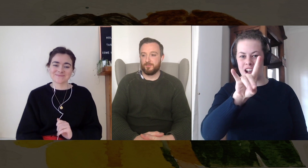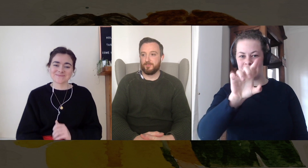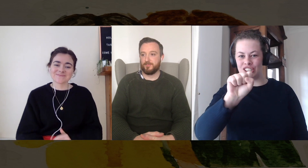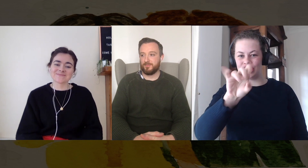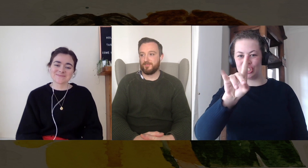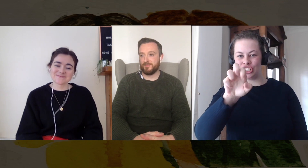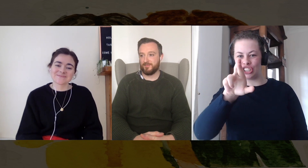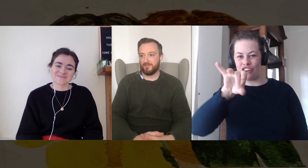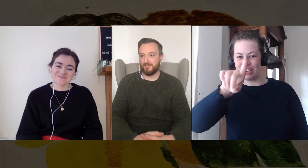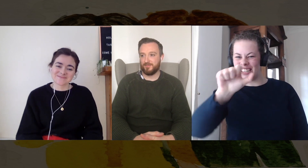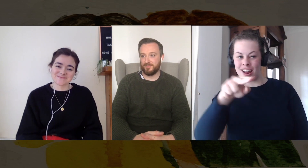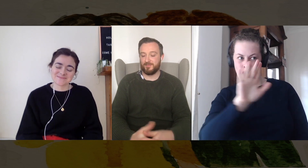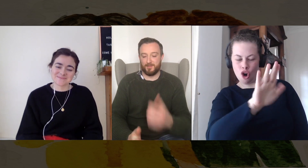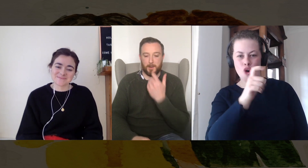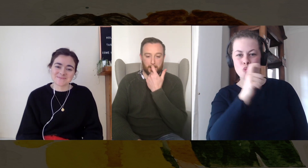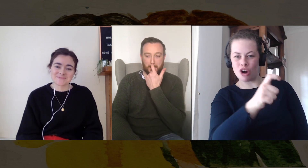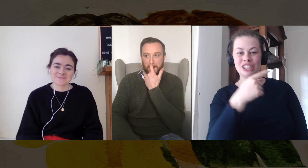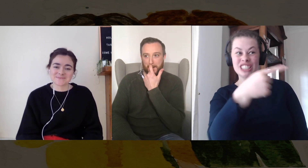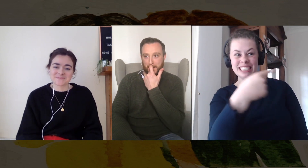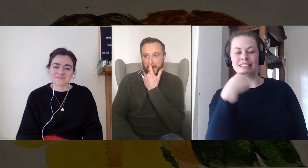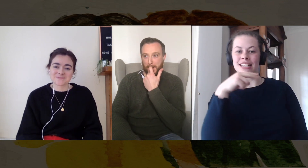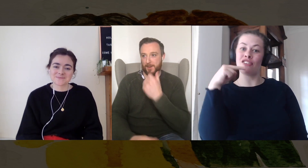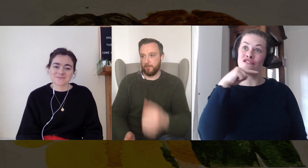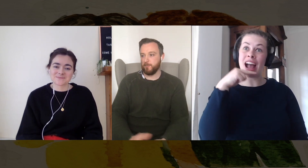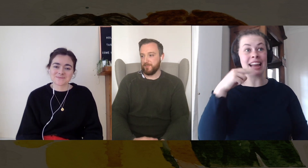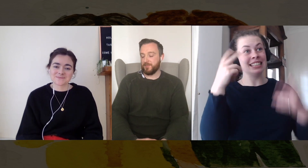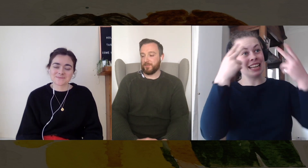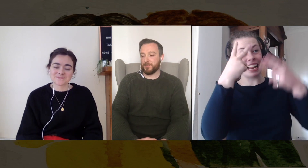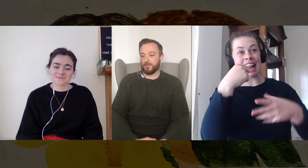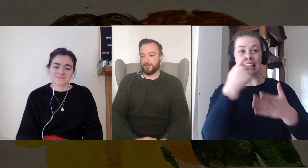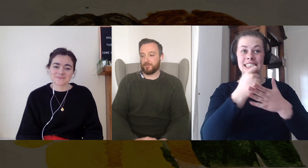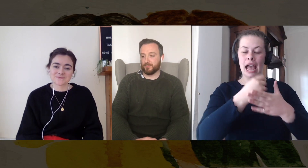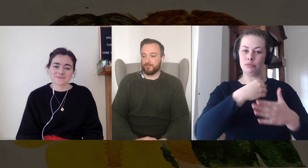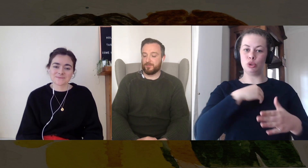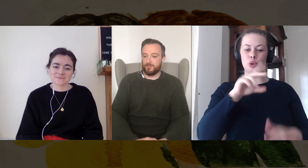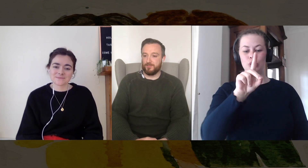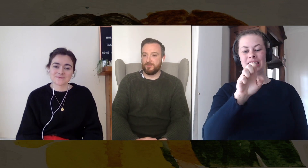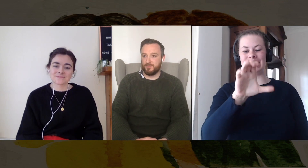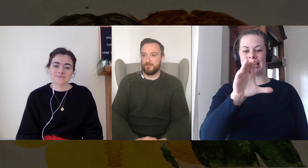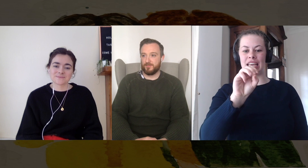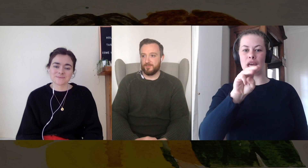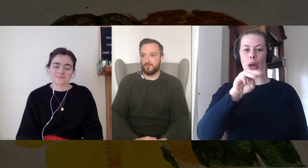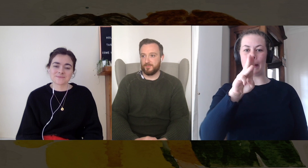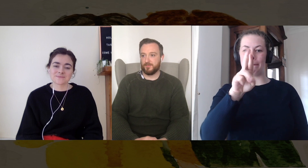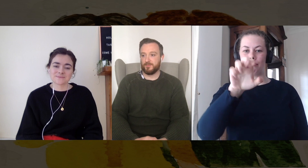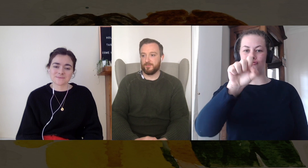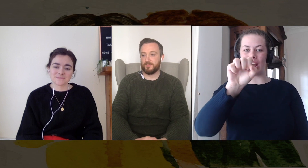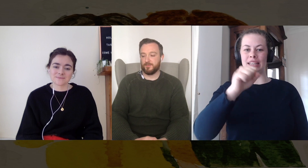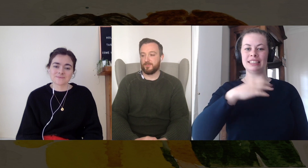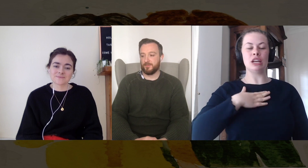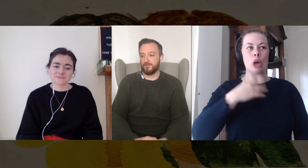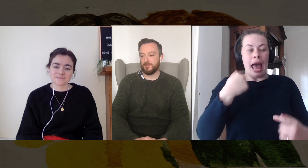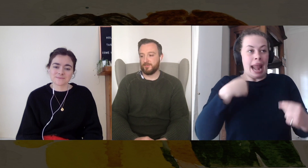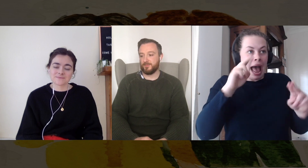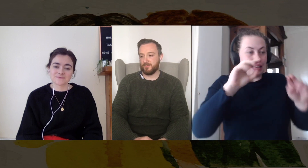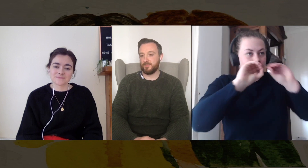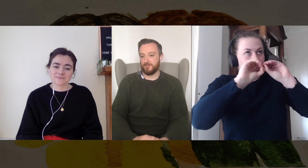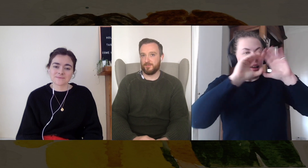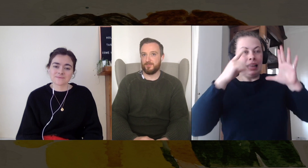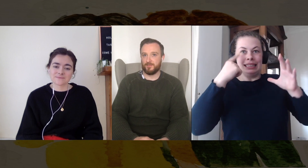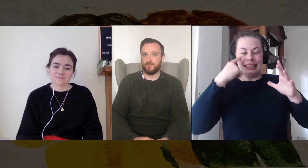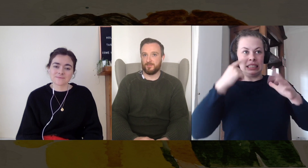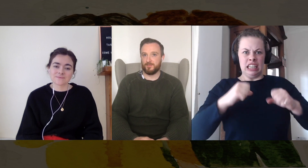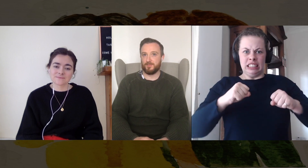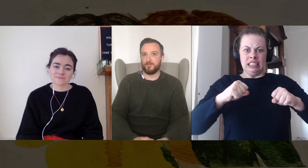receding back, or Yeah. I like the word decompress. Yeah. I it's- totally stole that from Sarah Sheridan. That's like a word she uses all the time. Yeah. She's like, Fridays